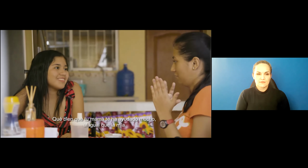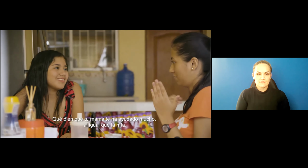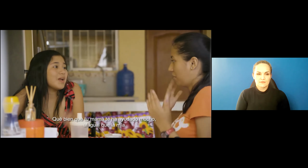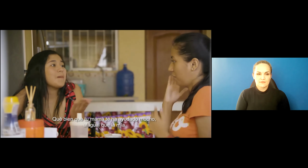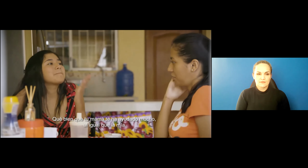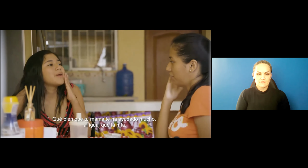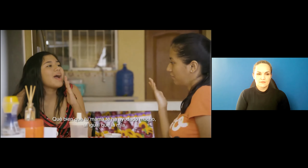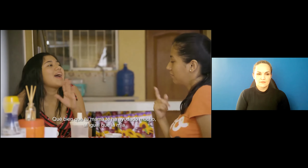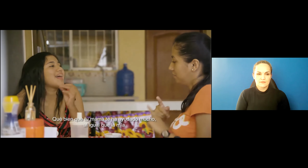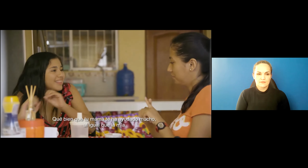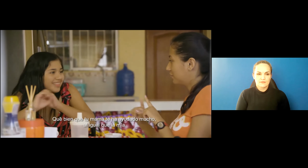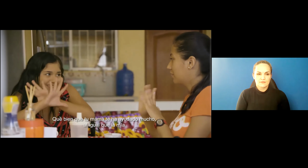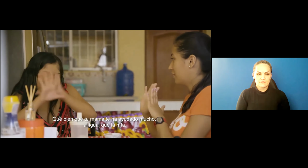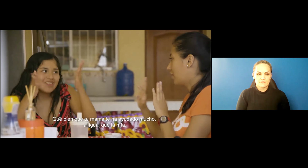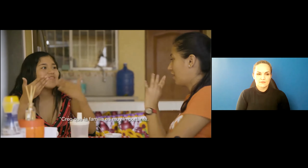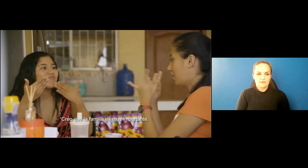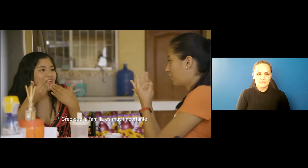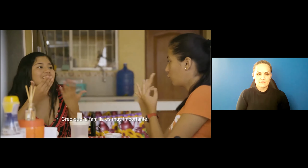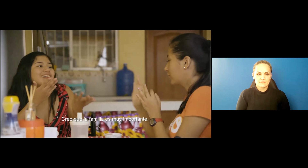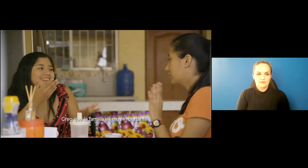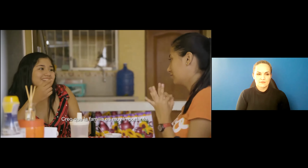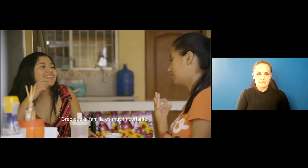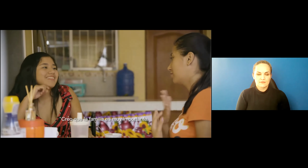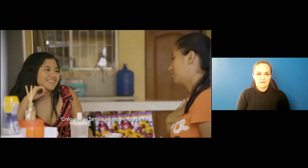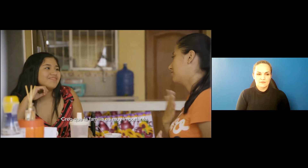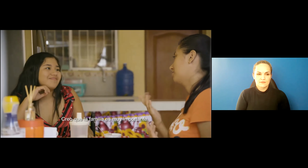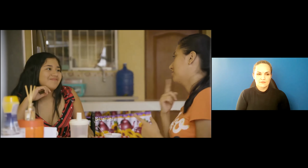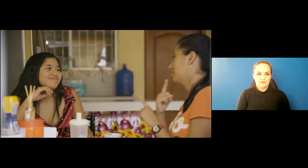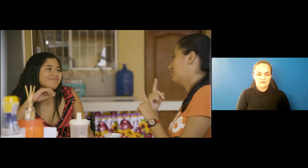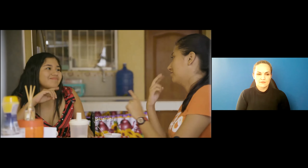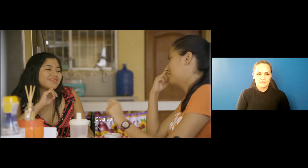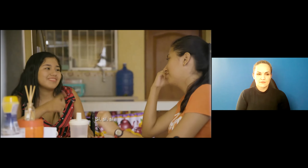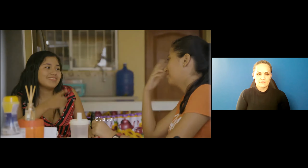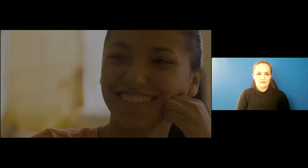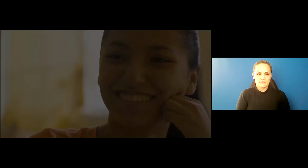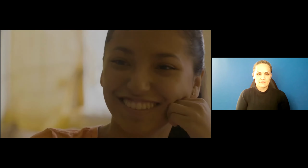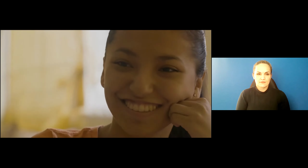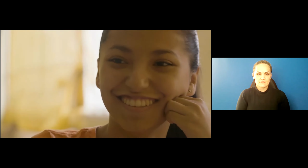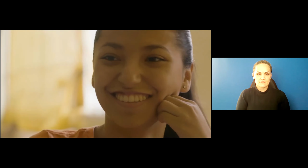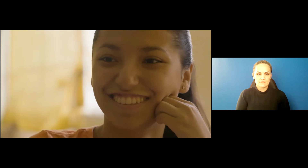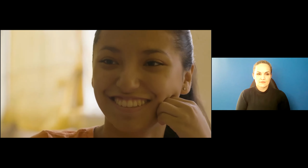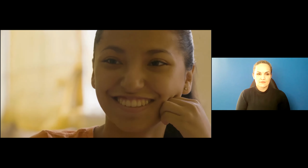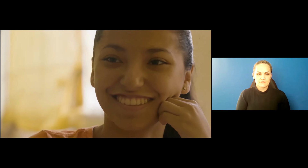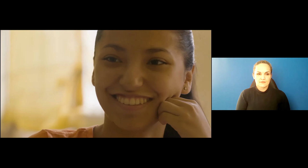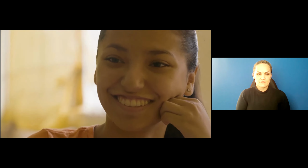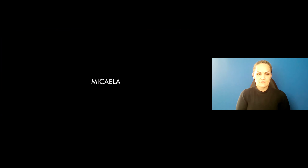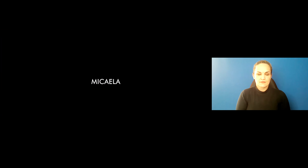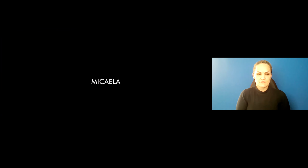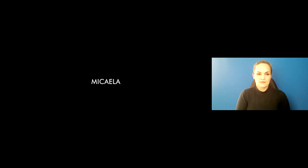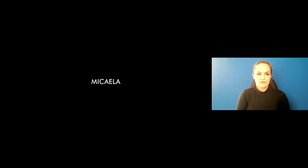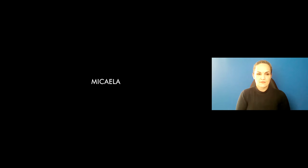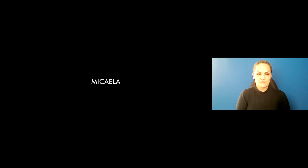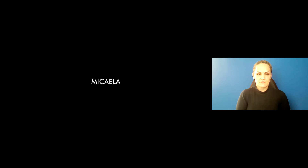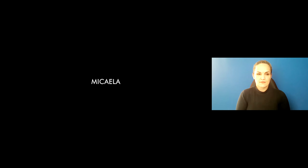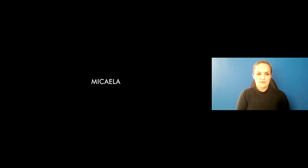I'm really happy that your mom has helped you so much like mine did. I think that family is very important. Yes, yes.